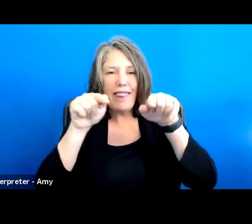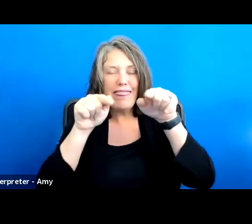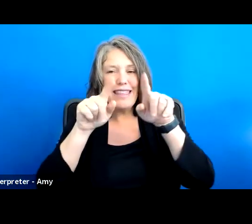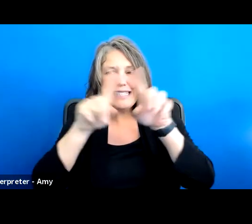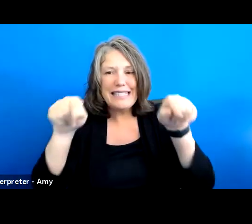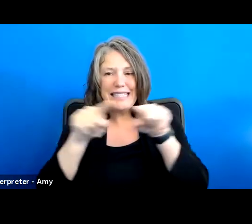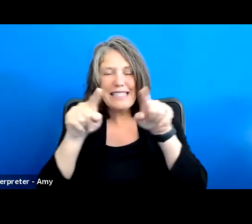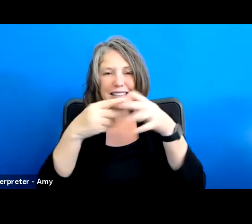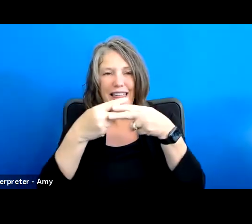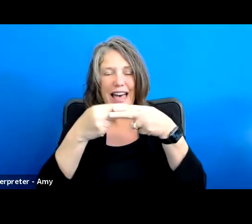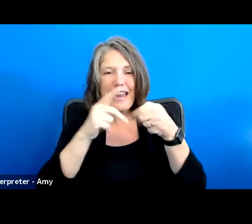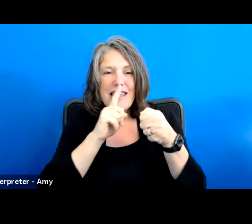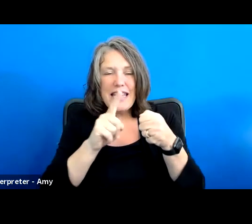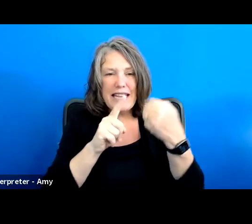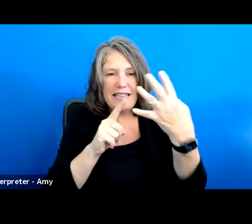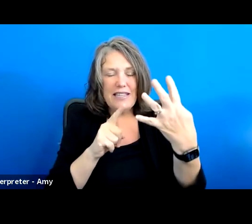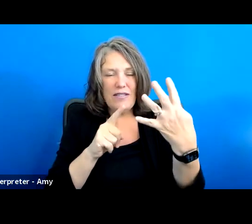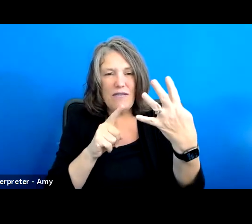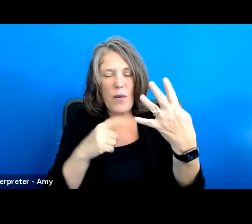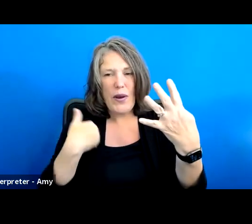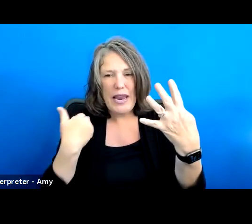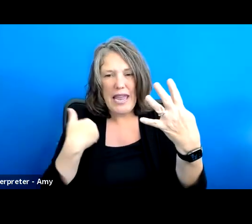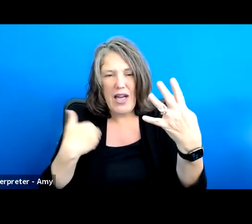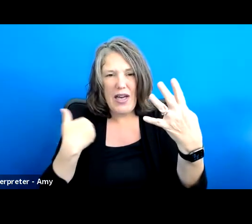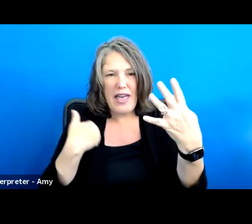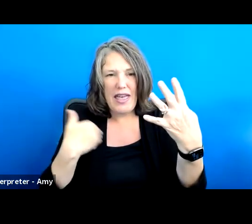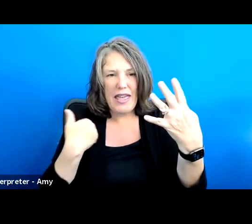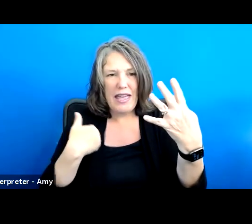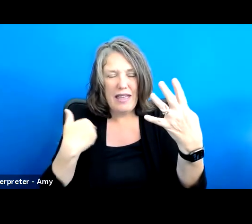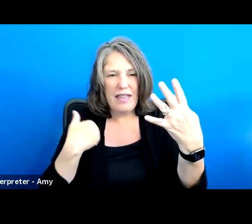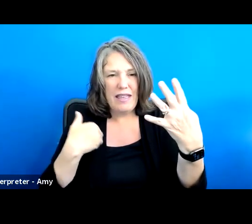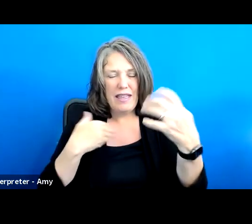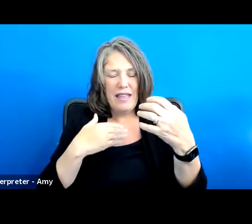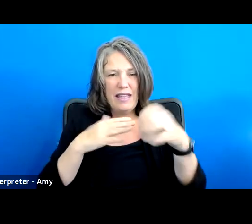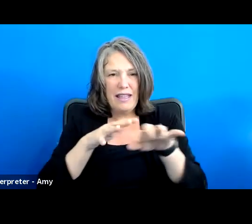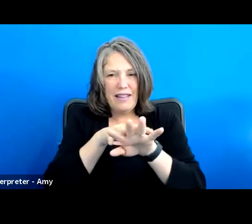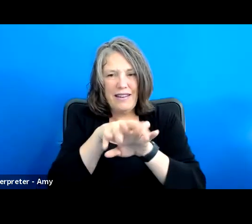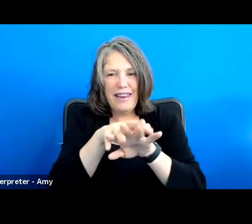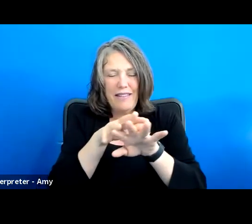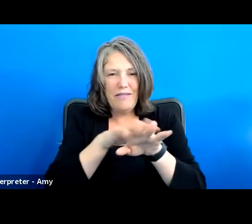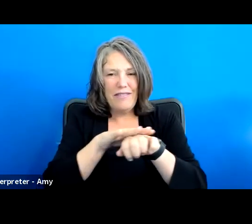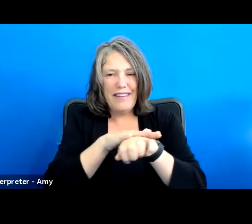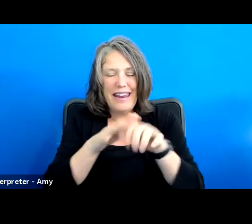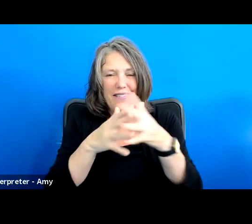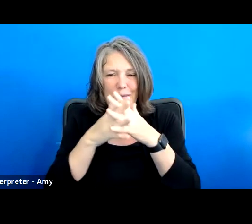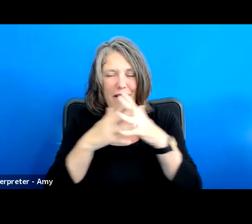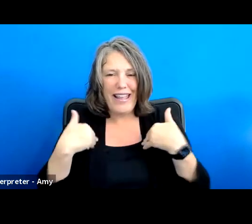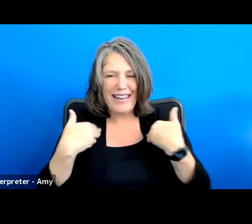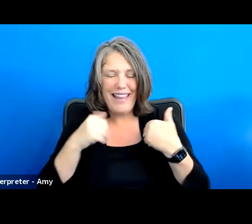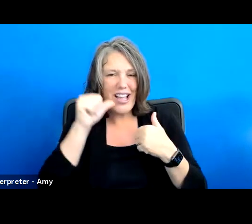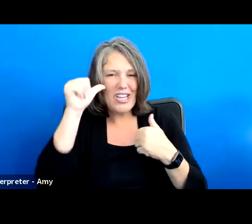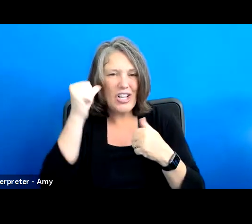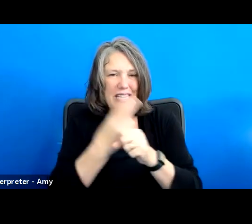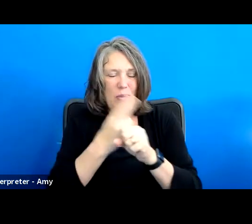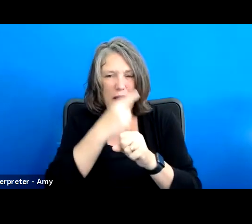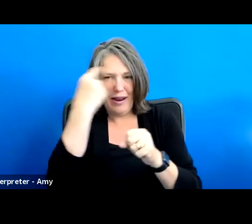slide is of 4 young Native American young adults